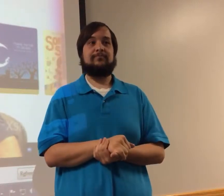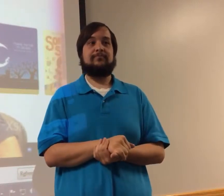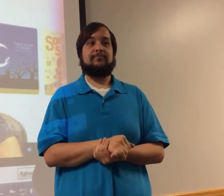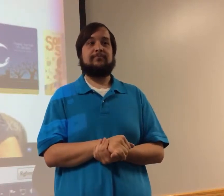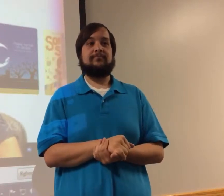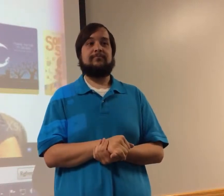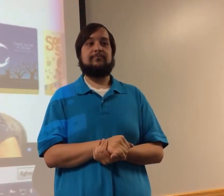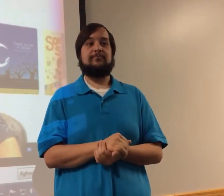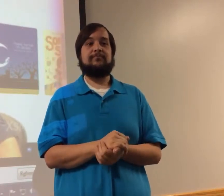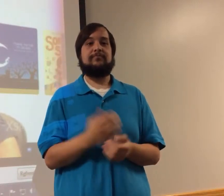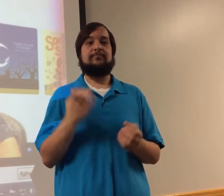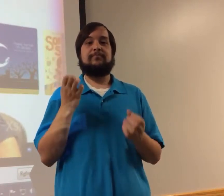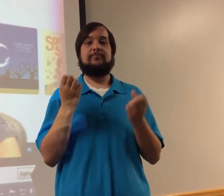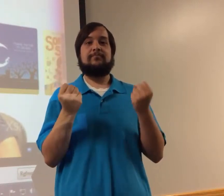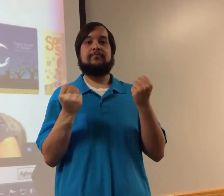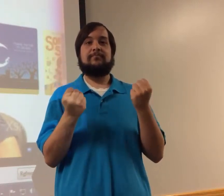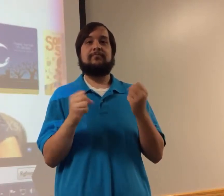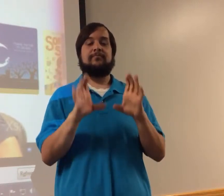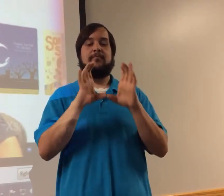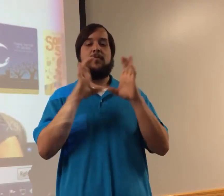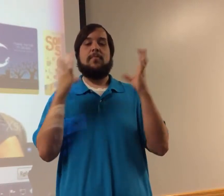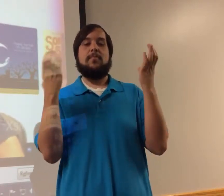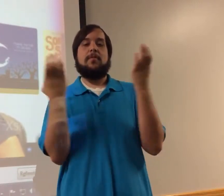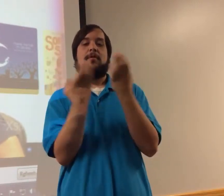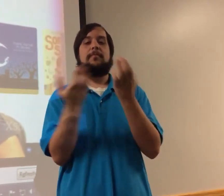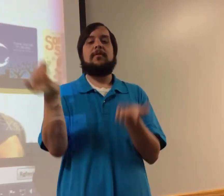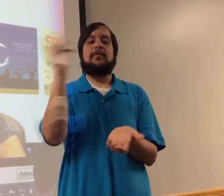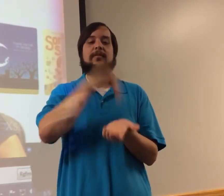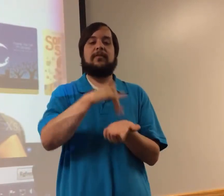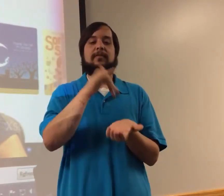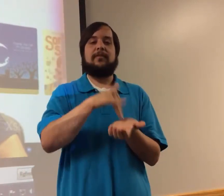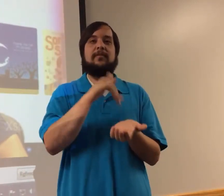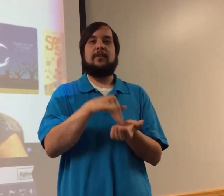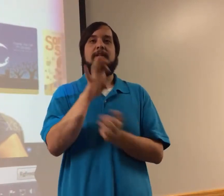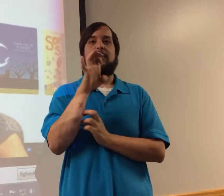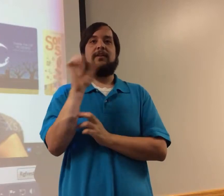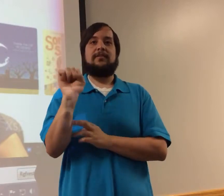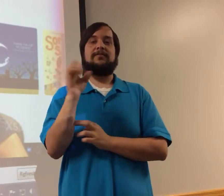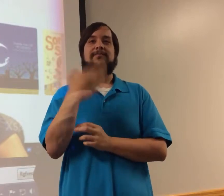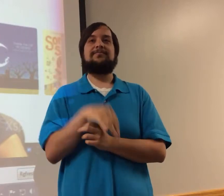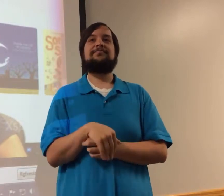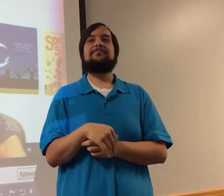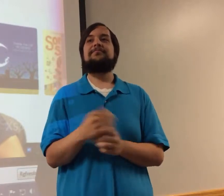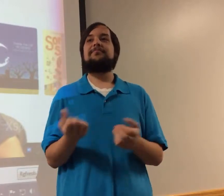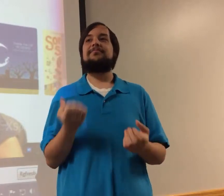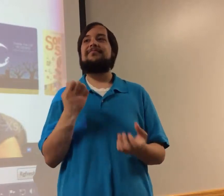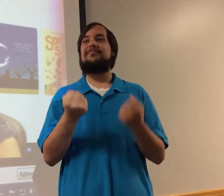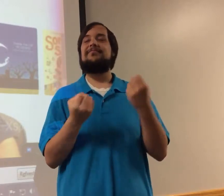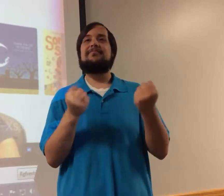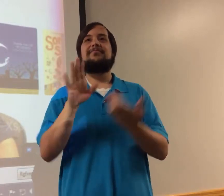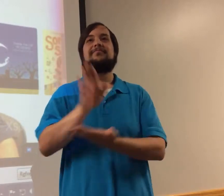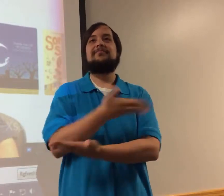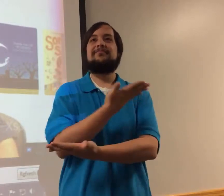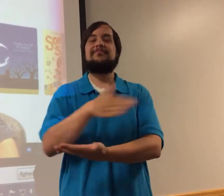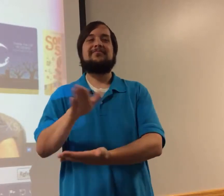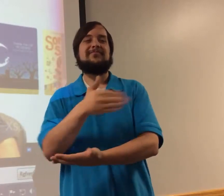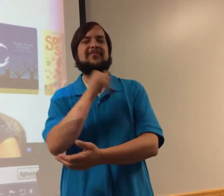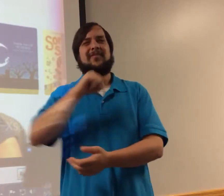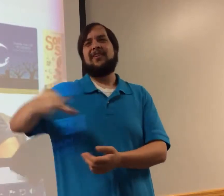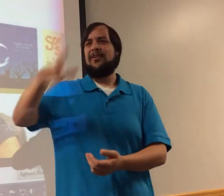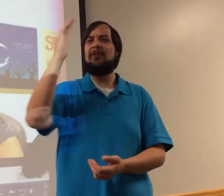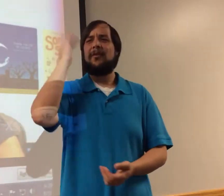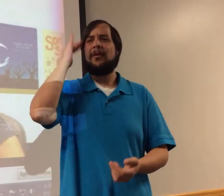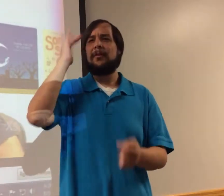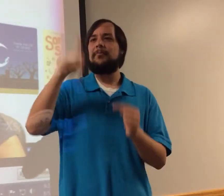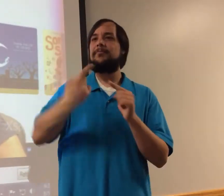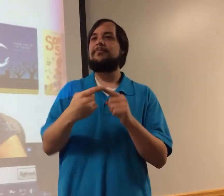sign club started again. They have a sign choir, which I think everybody knows about. And they used to have a